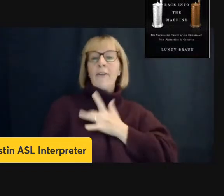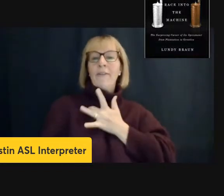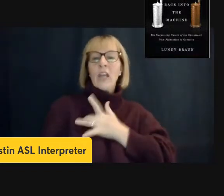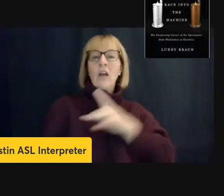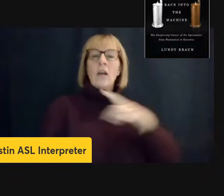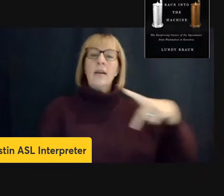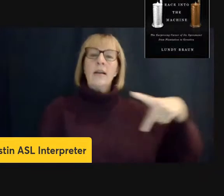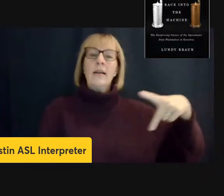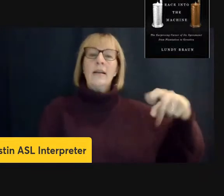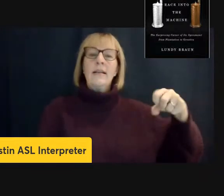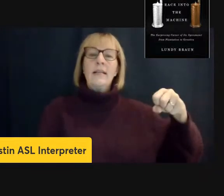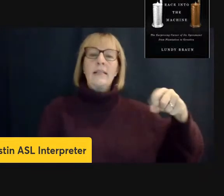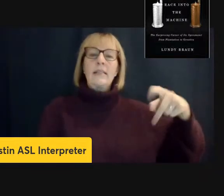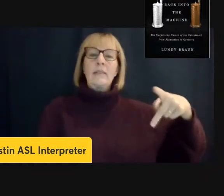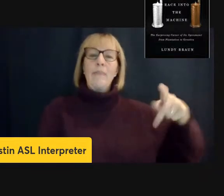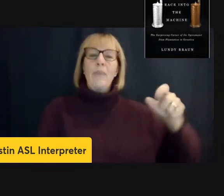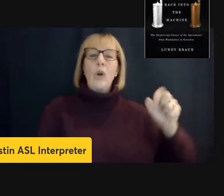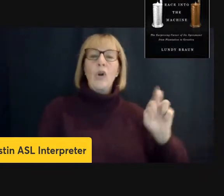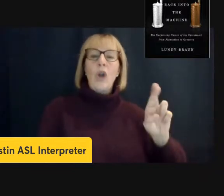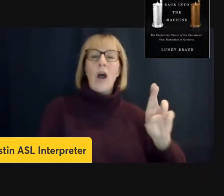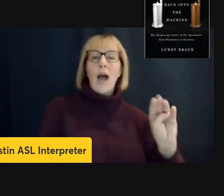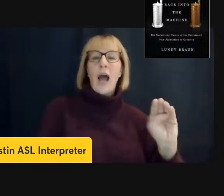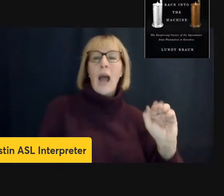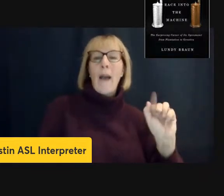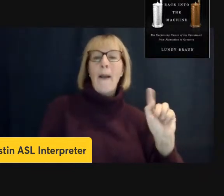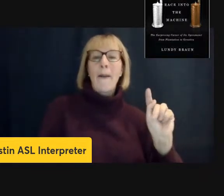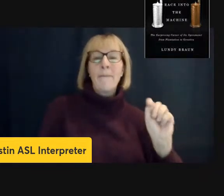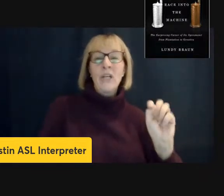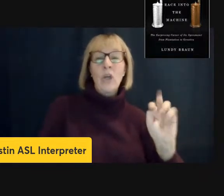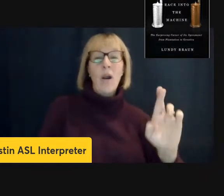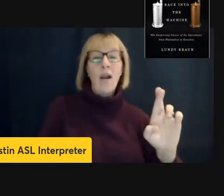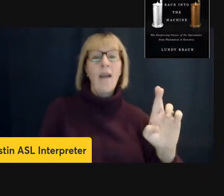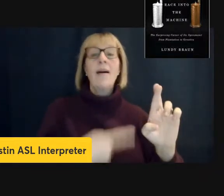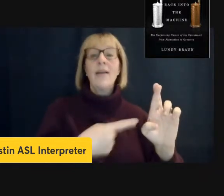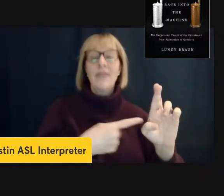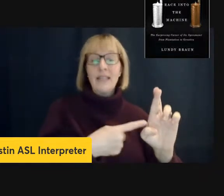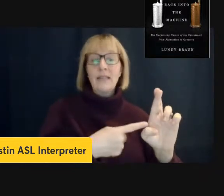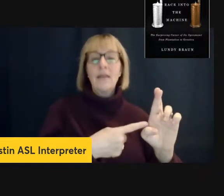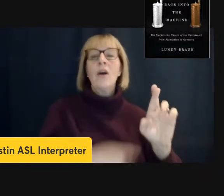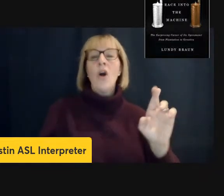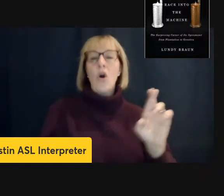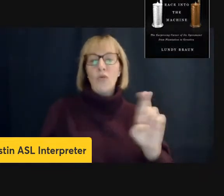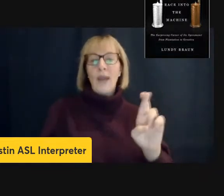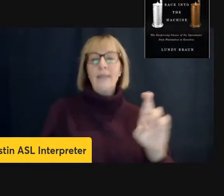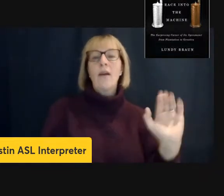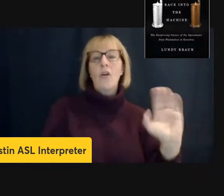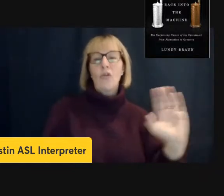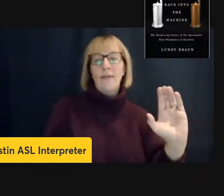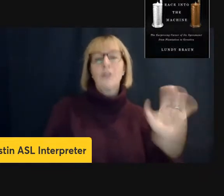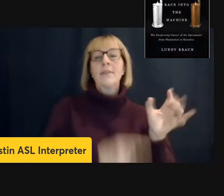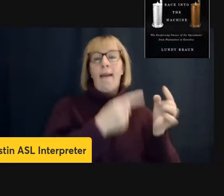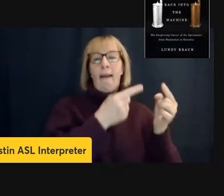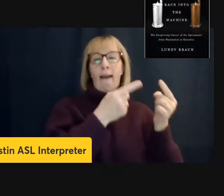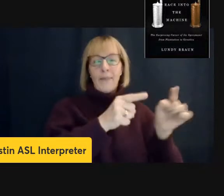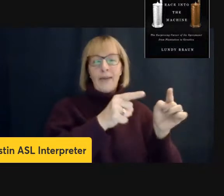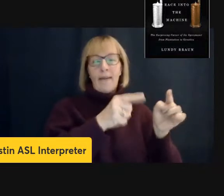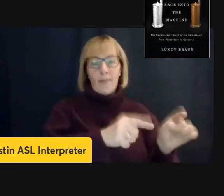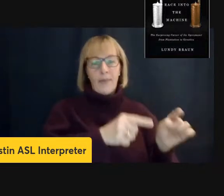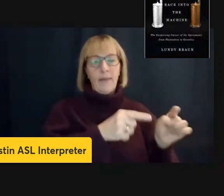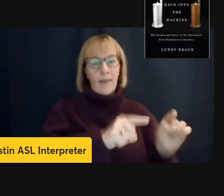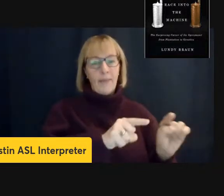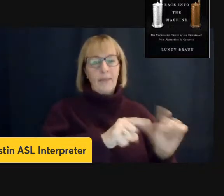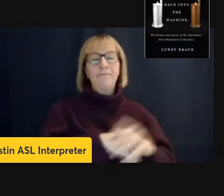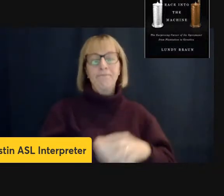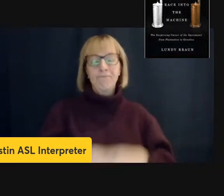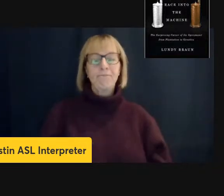spirometers don't race correct, but in fact, when you dig deep, race correction is happening, shows just how difficult to see it